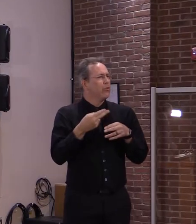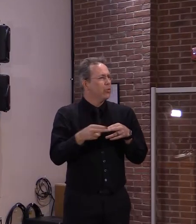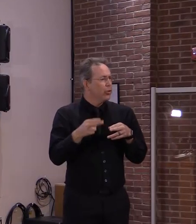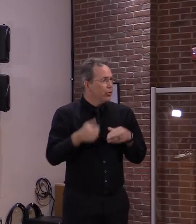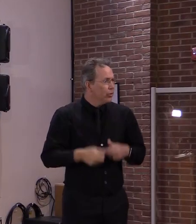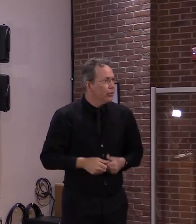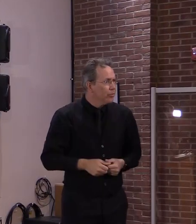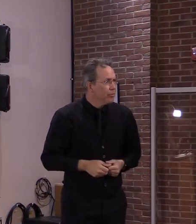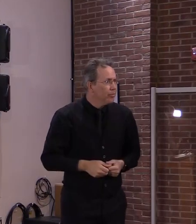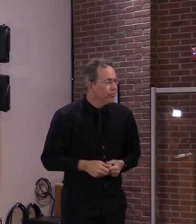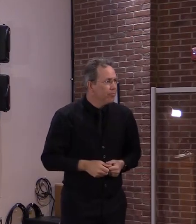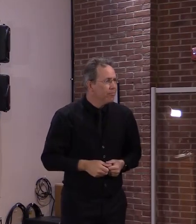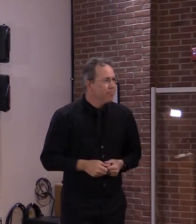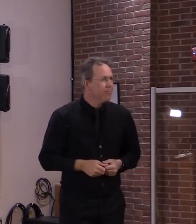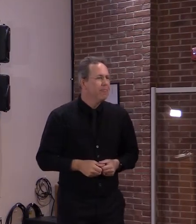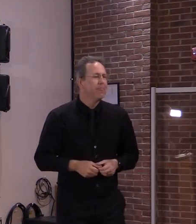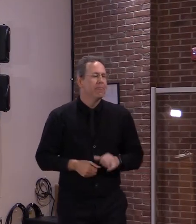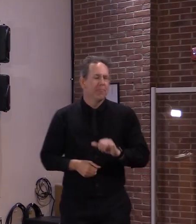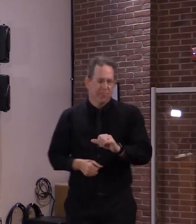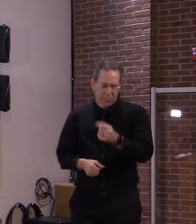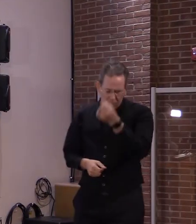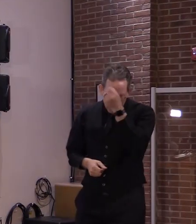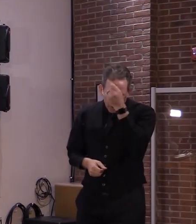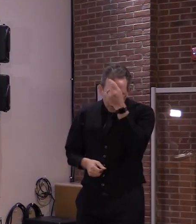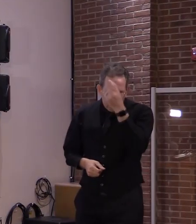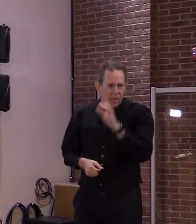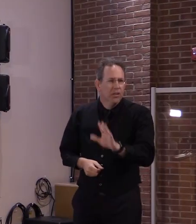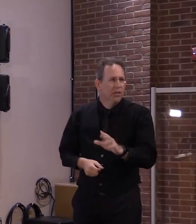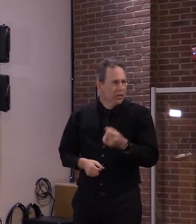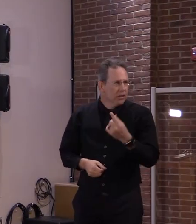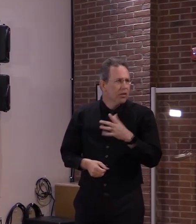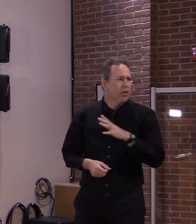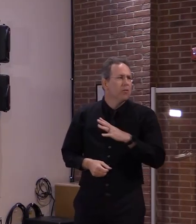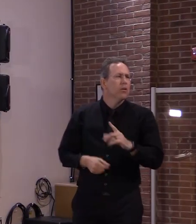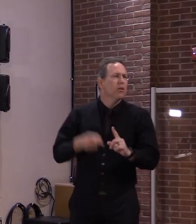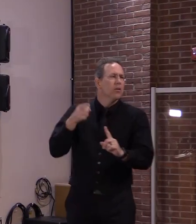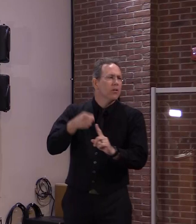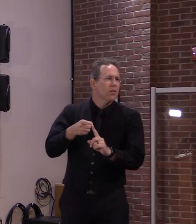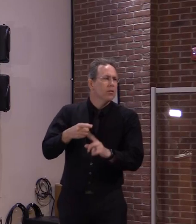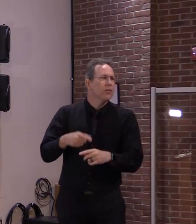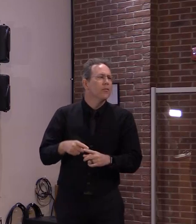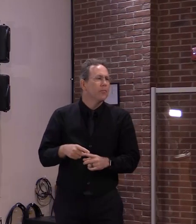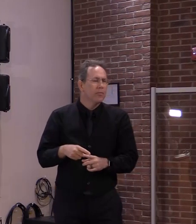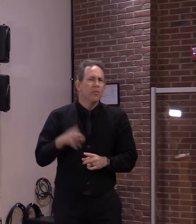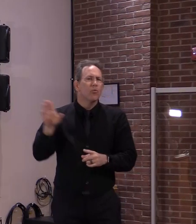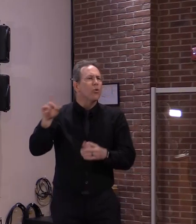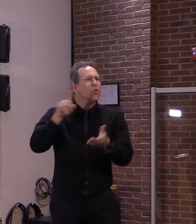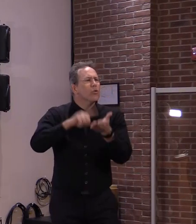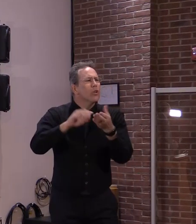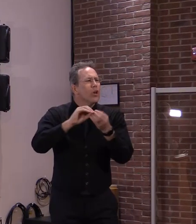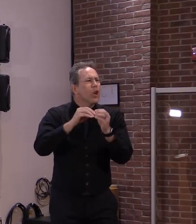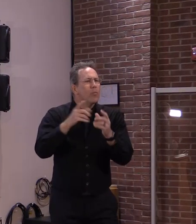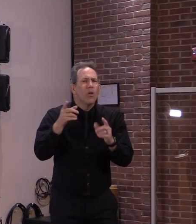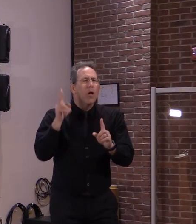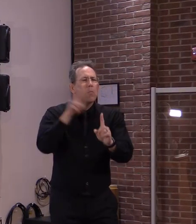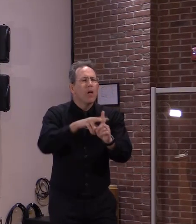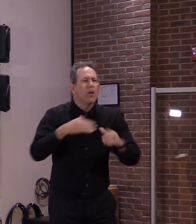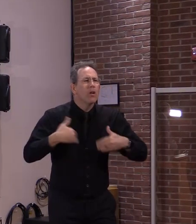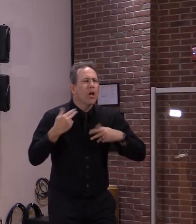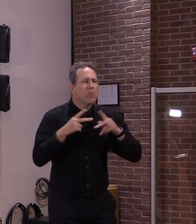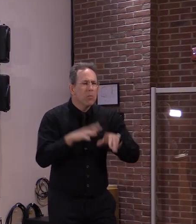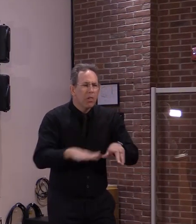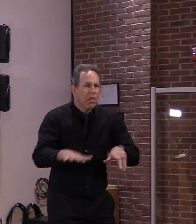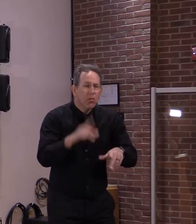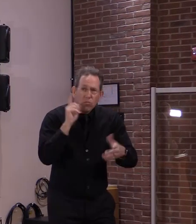Got it. One last question about the data and as it relates to young people and their cases going down. Do you believe this is a behavior